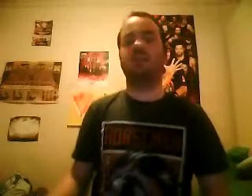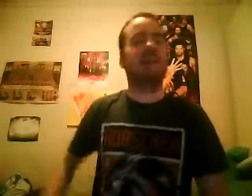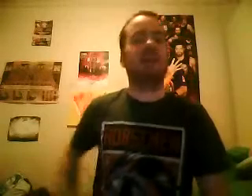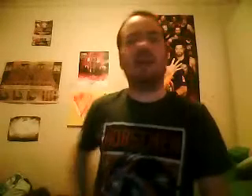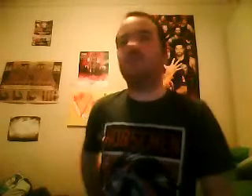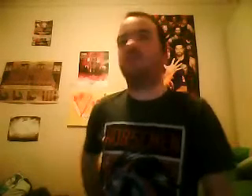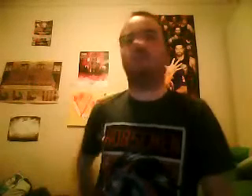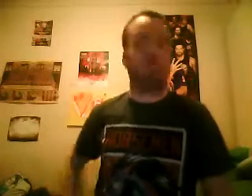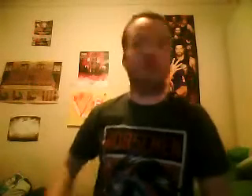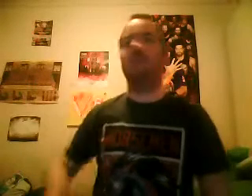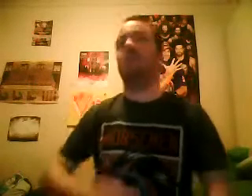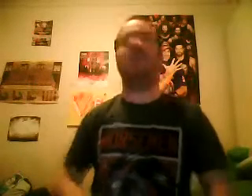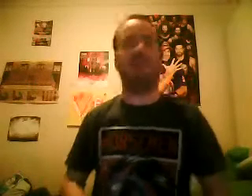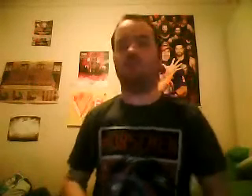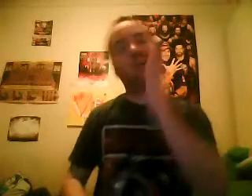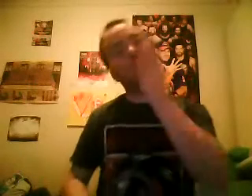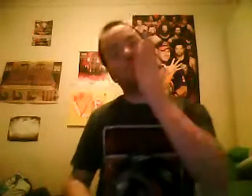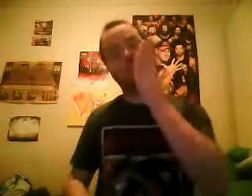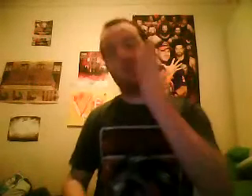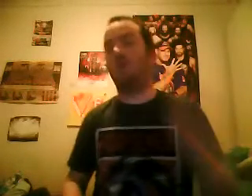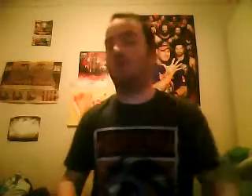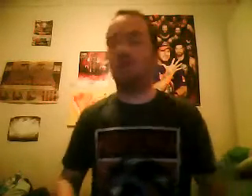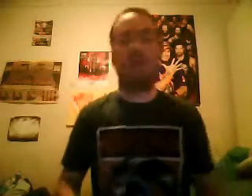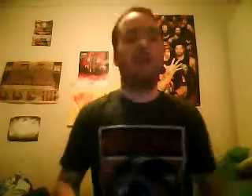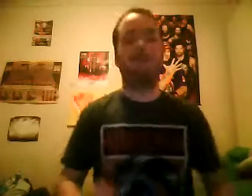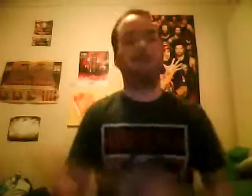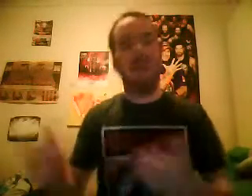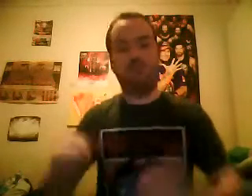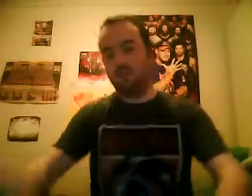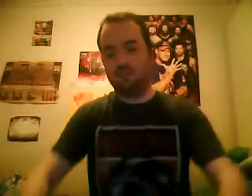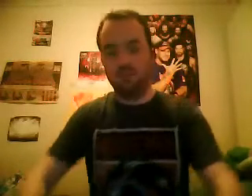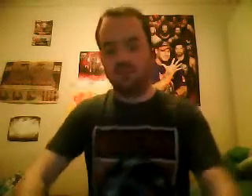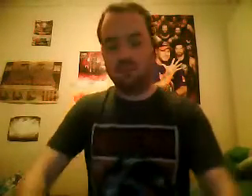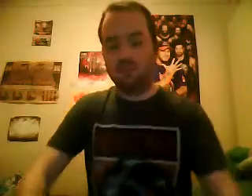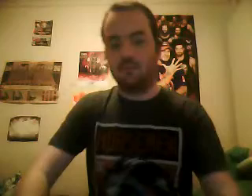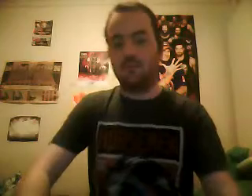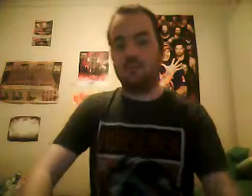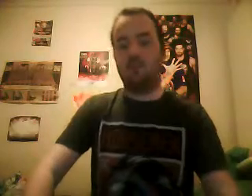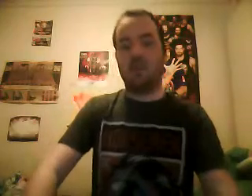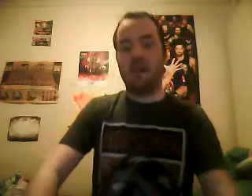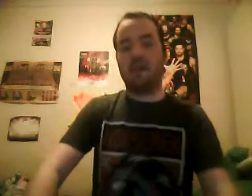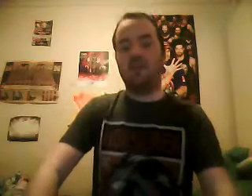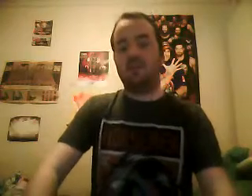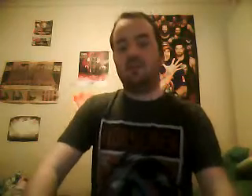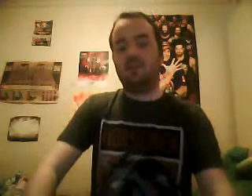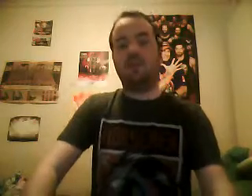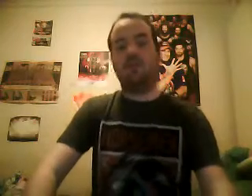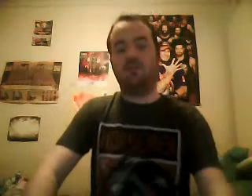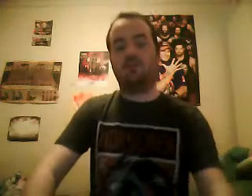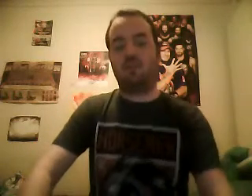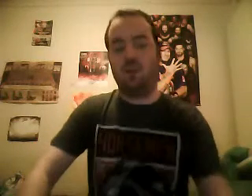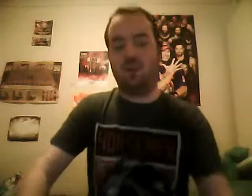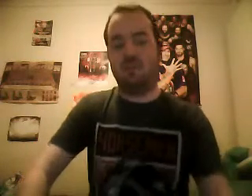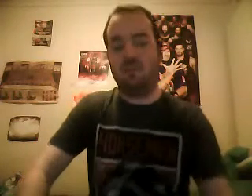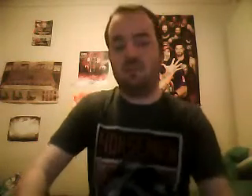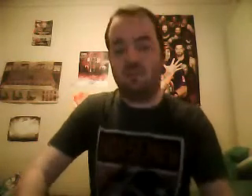kicking Evans right in the face, right on the jaw, barefooted. And to be quite honest with you guys, this is going to be the final